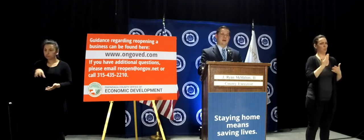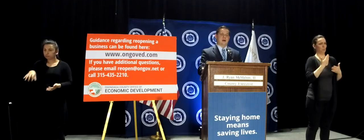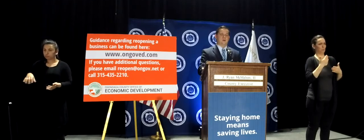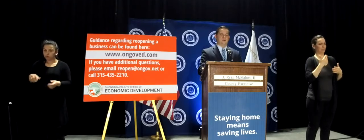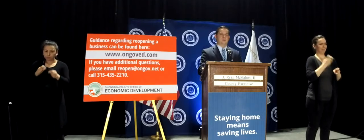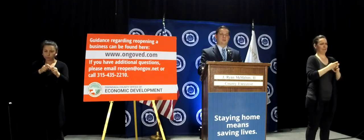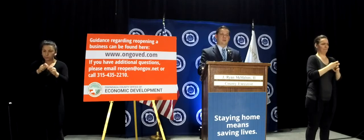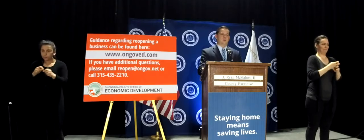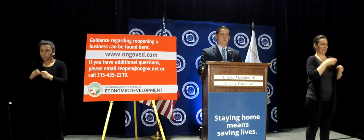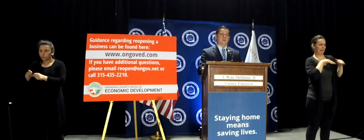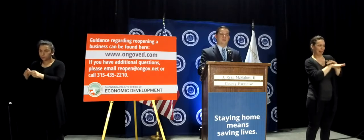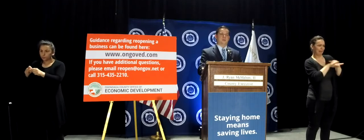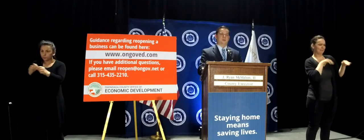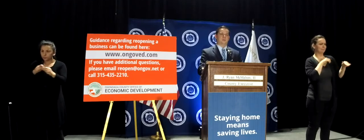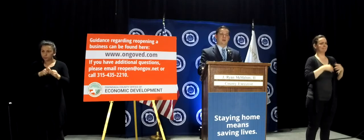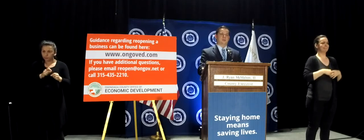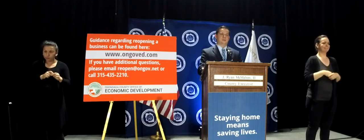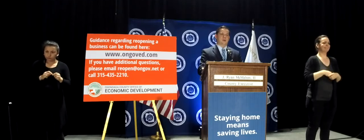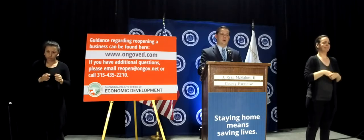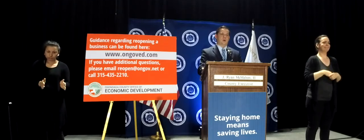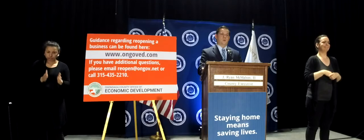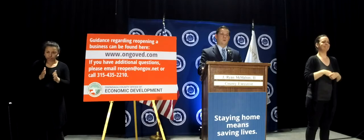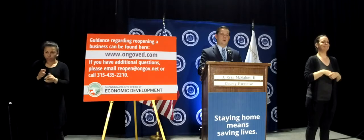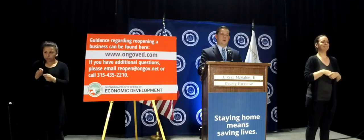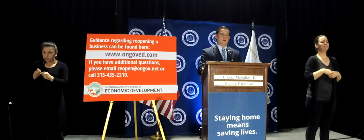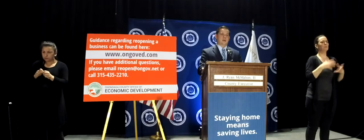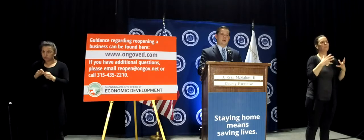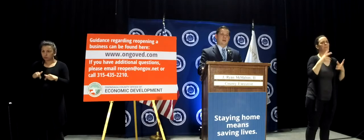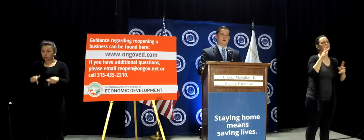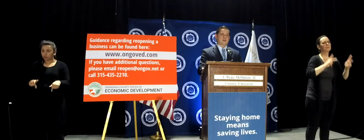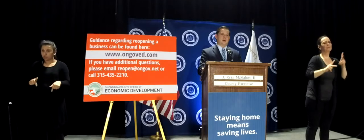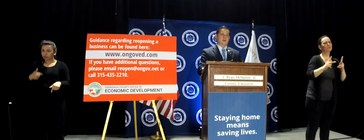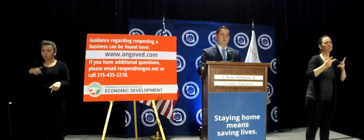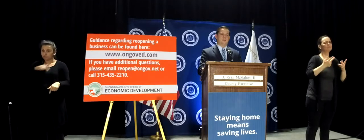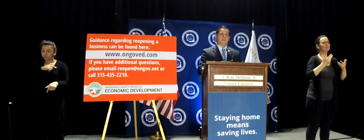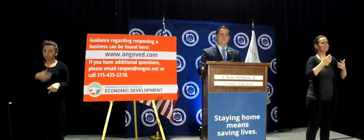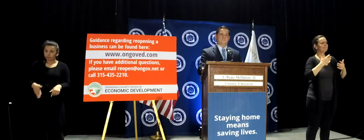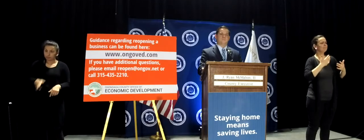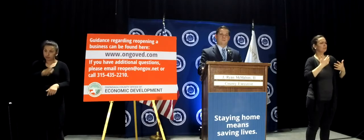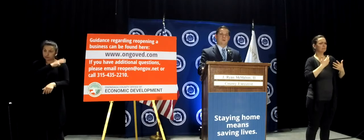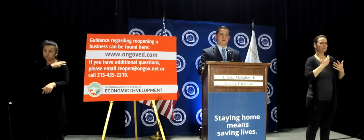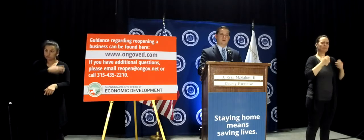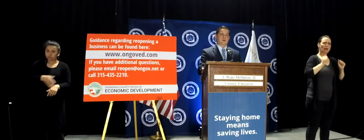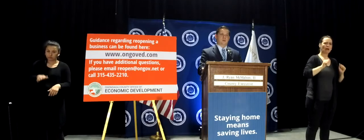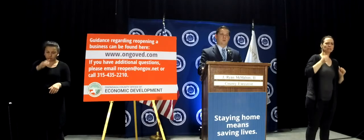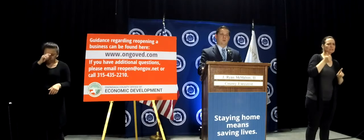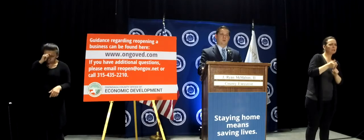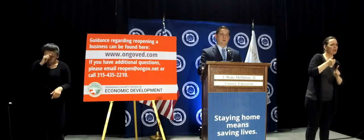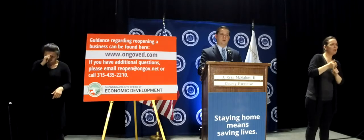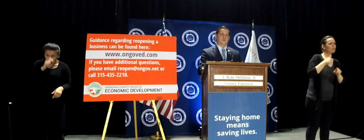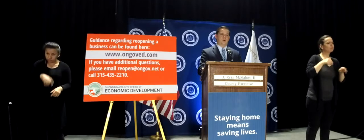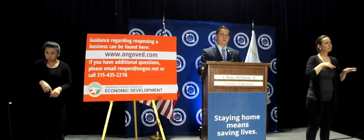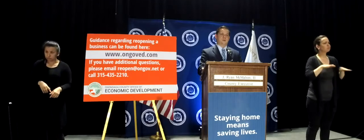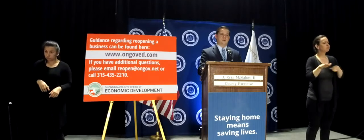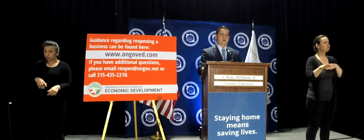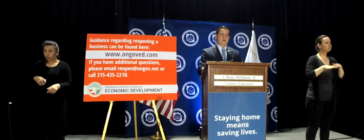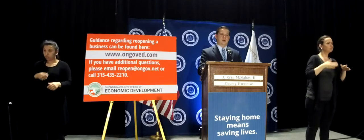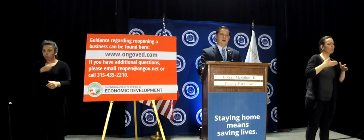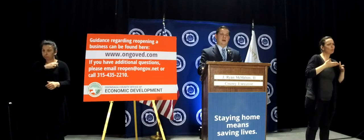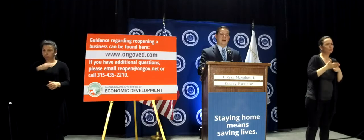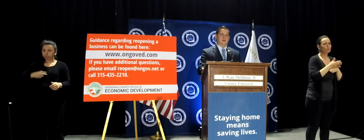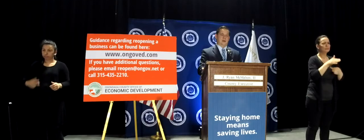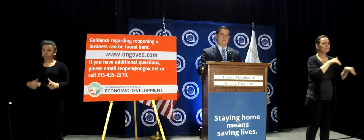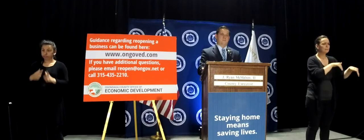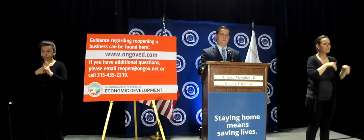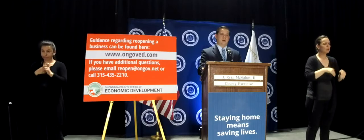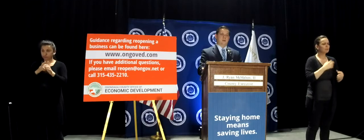specifically to how we want people to be able to go and remember and with their loved ones